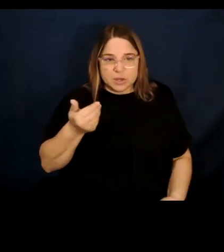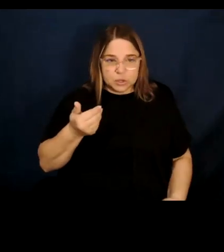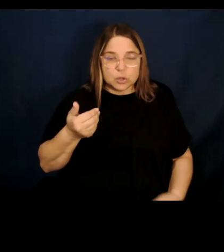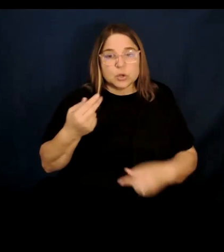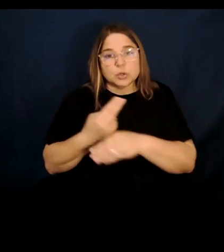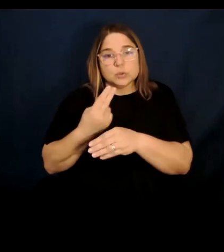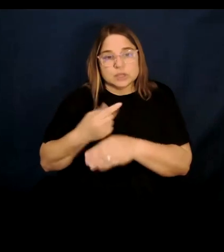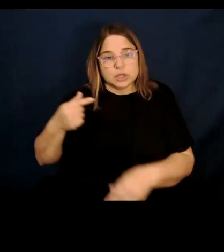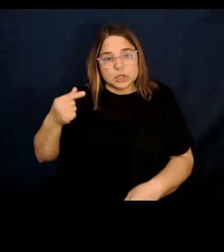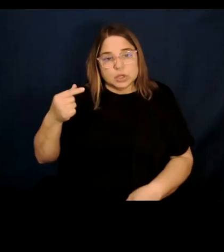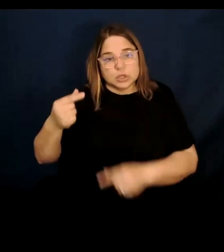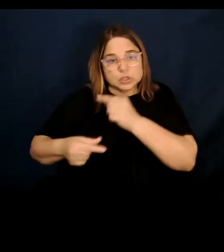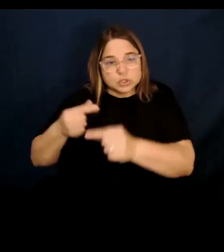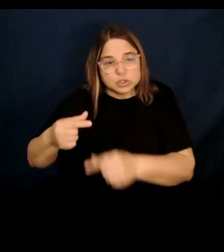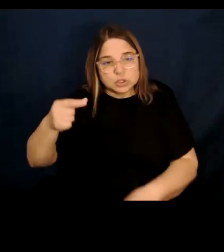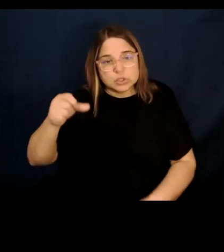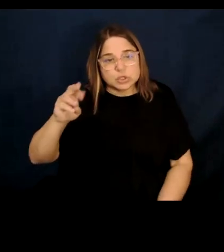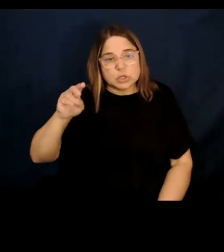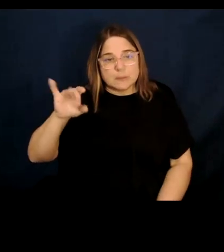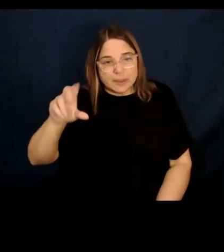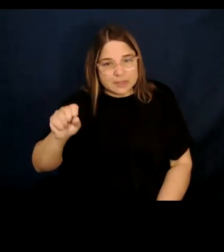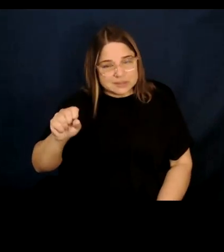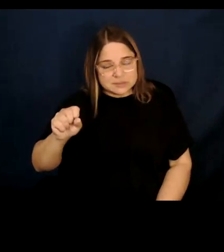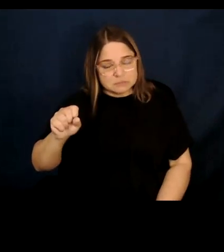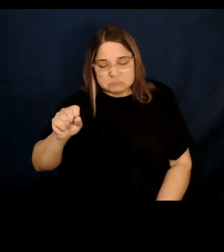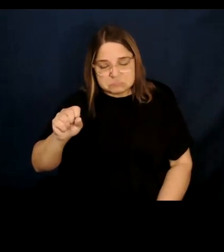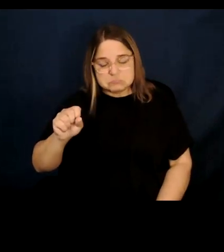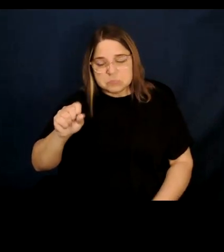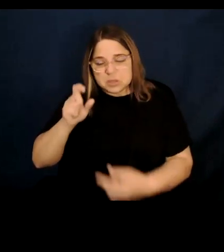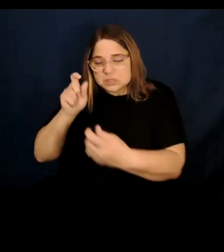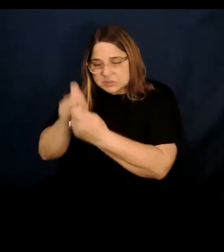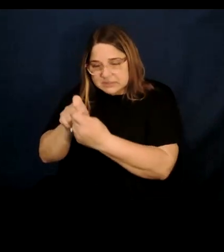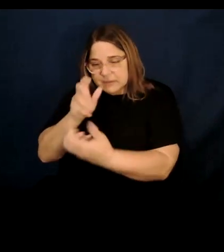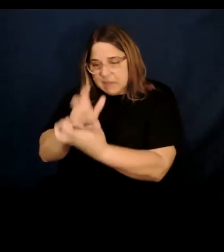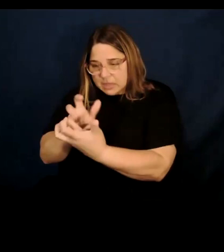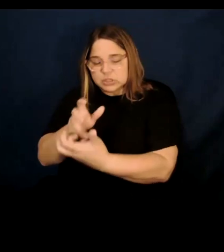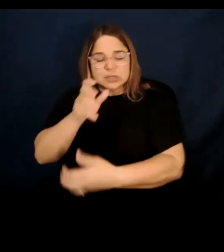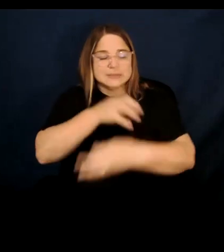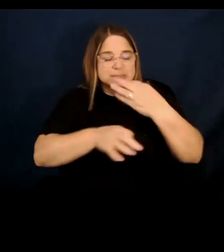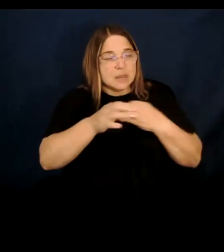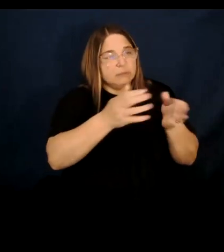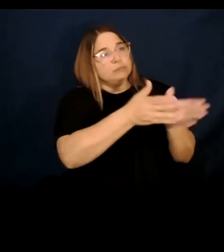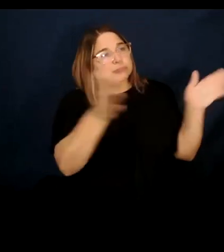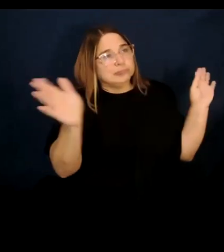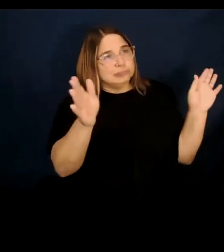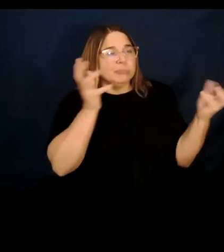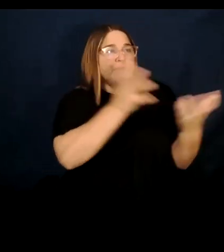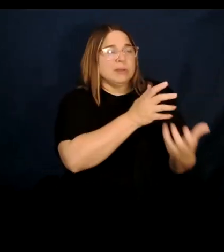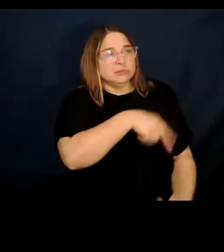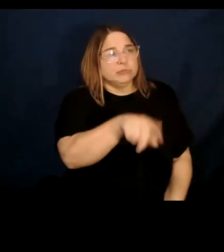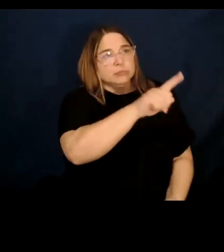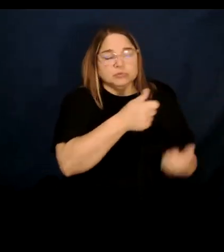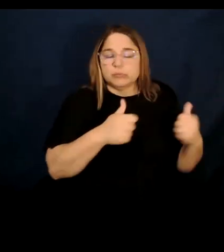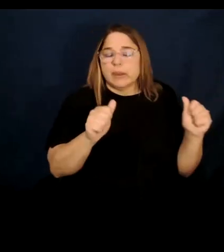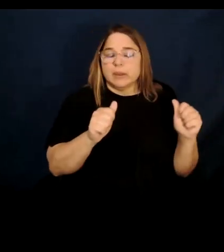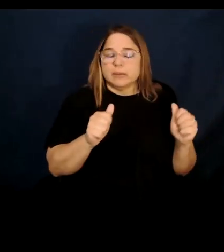guide drug selection, we can avoid the one-size-fits-all mentality that's usually utilized, and eliminate some of the